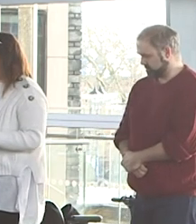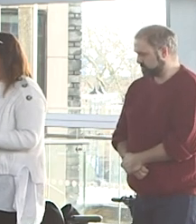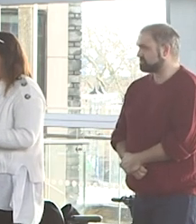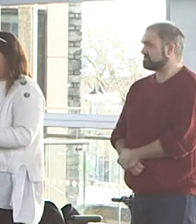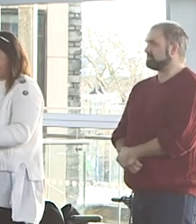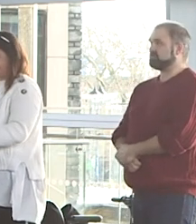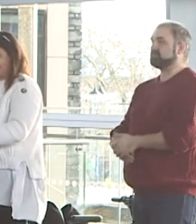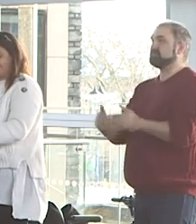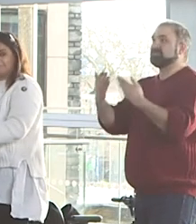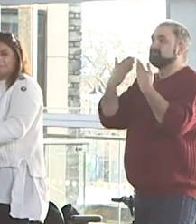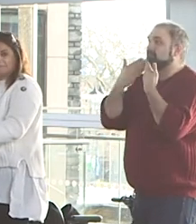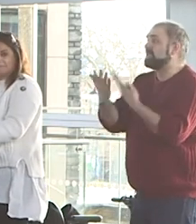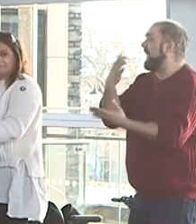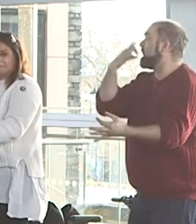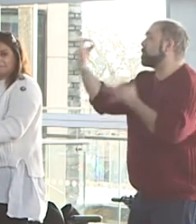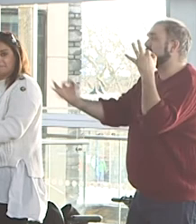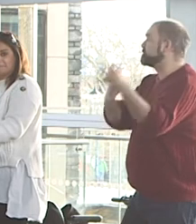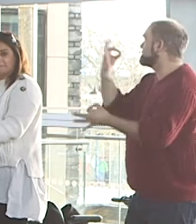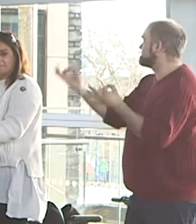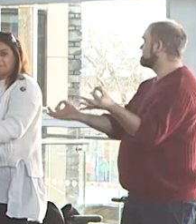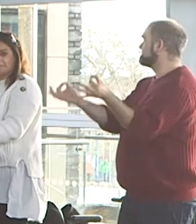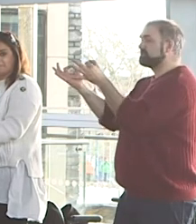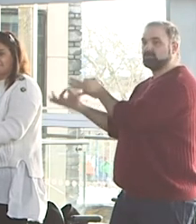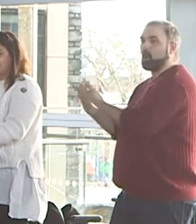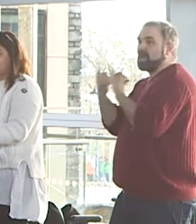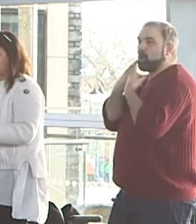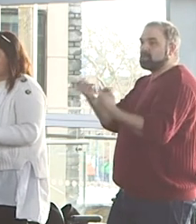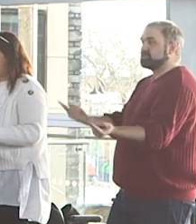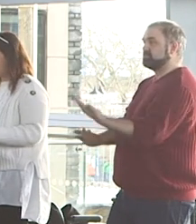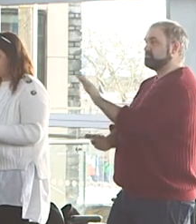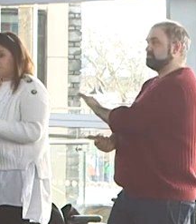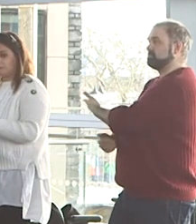Would anybody like to ask any questions or any comments?